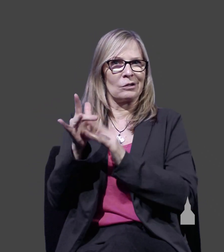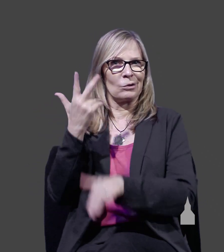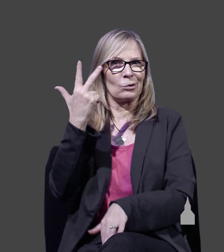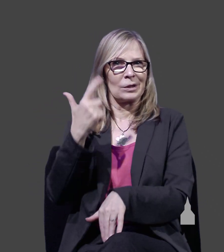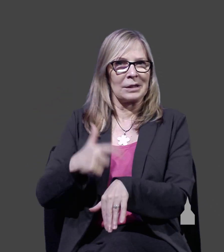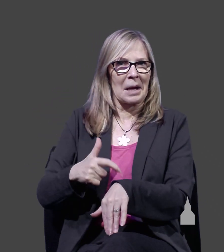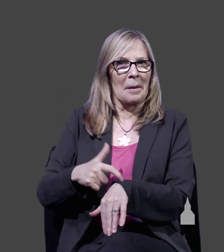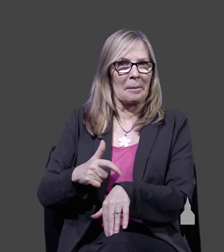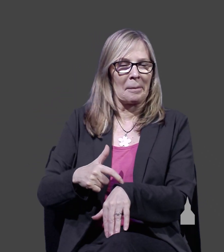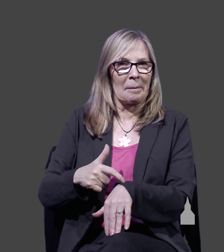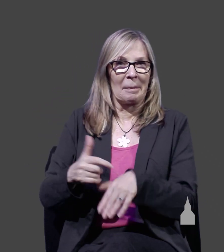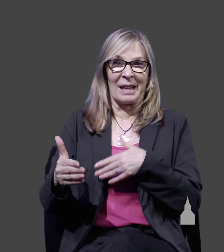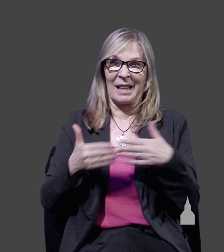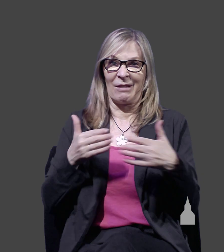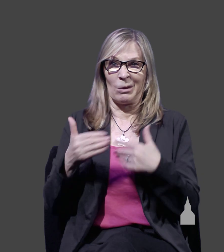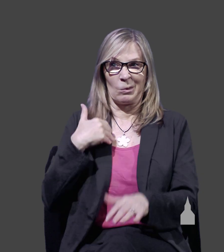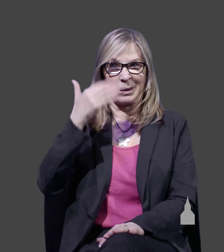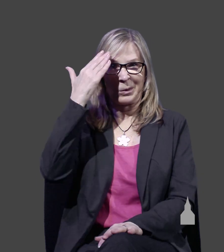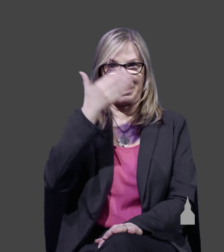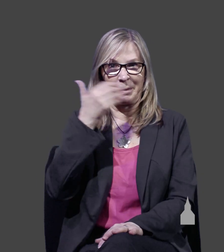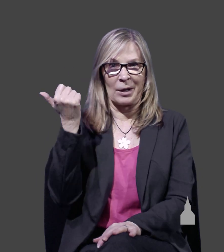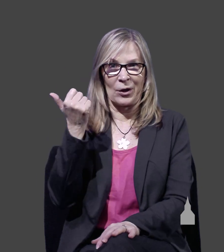3 times, even though we know better.